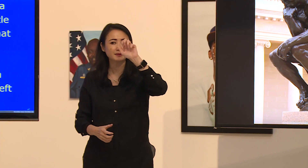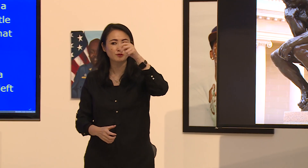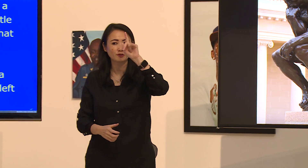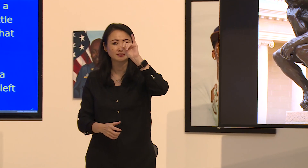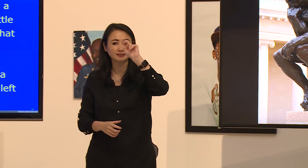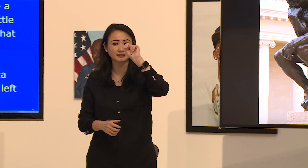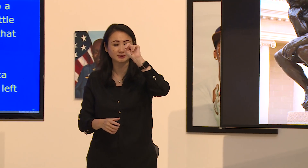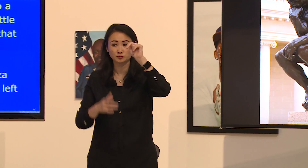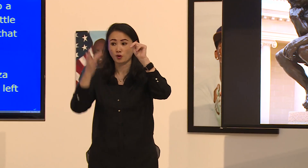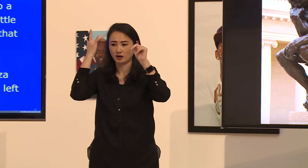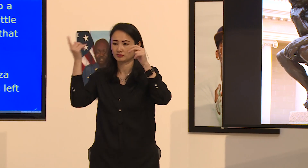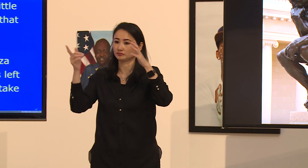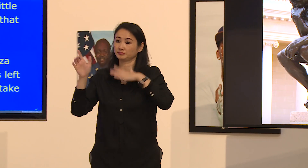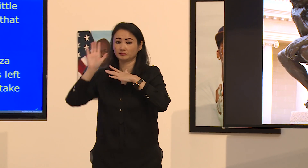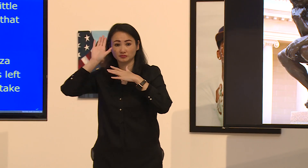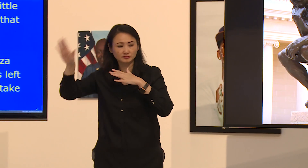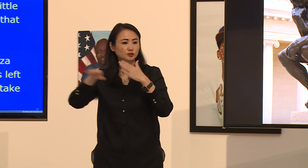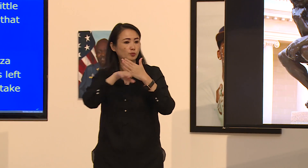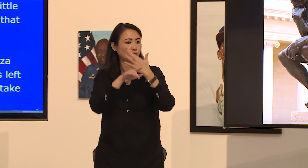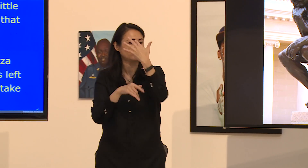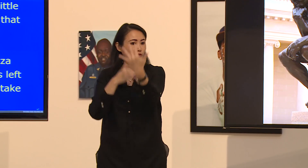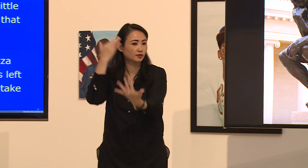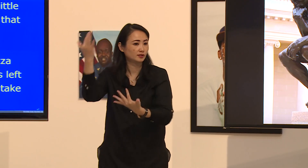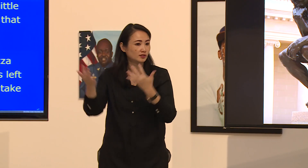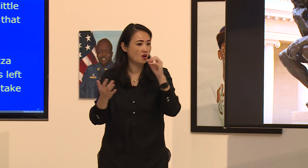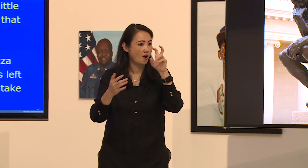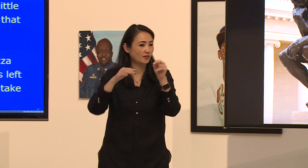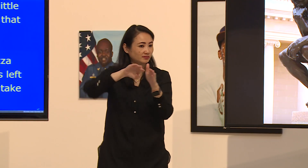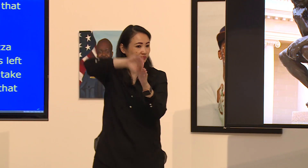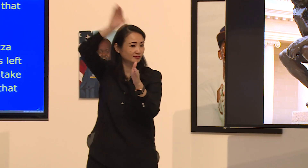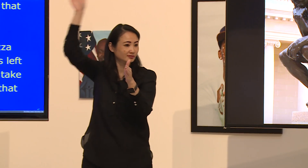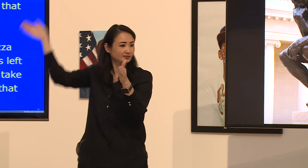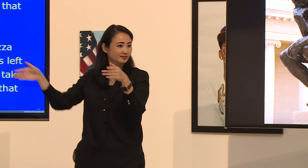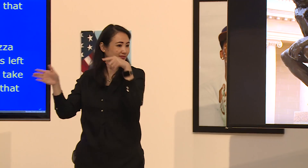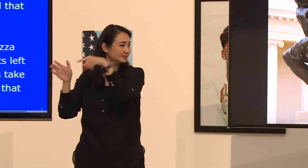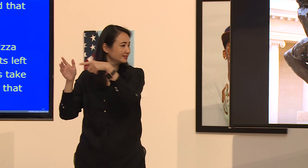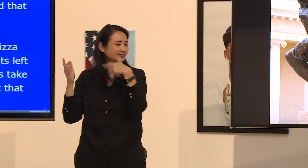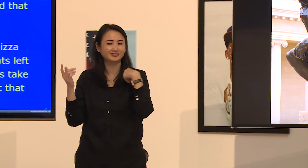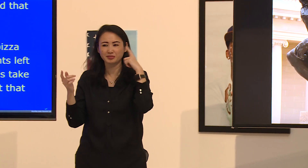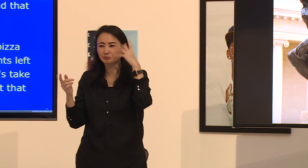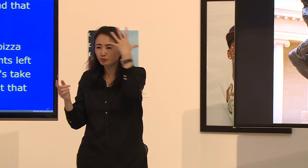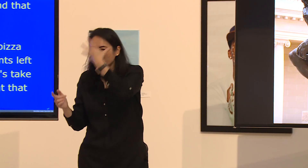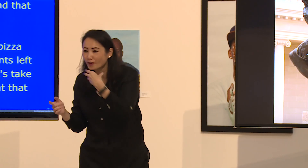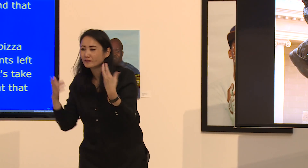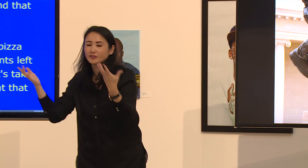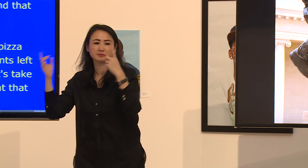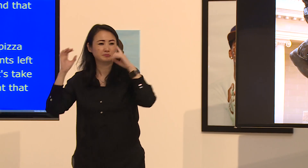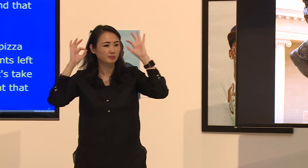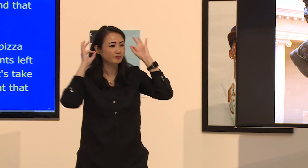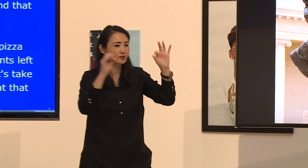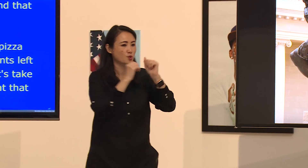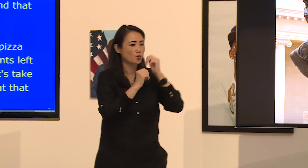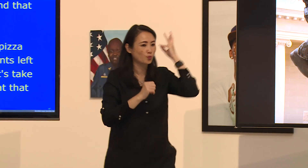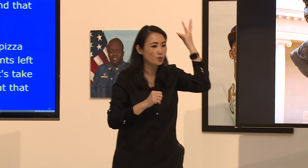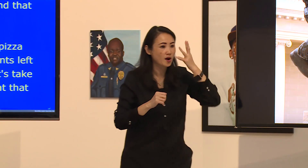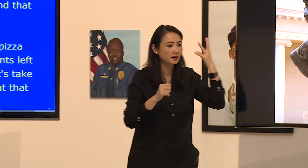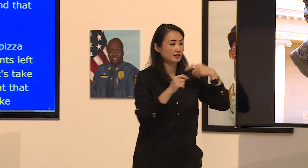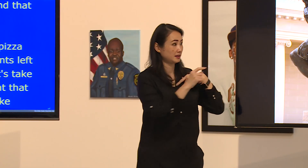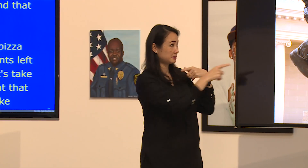And we've tried to figure out at that point in time, would we do like a Neapolitan approach, a wooden stove incorporated? Do we want to incorporate